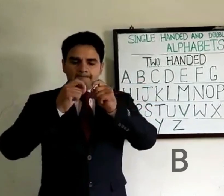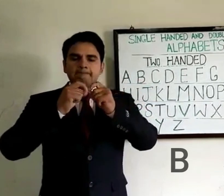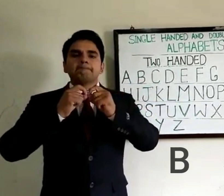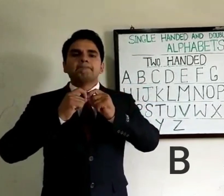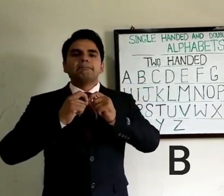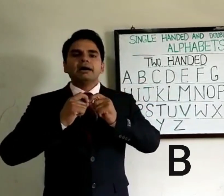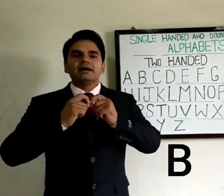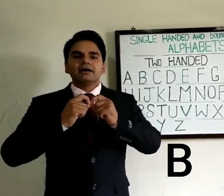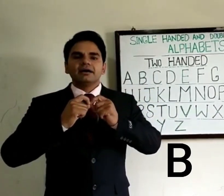B,